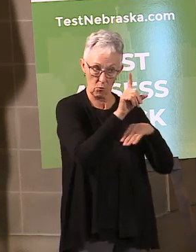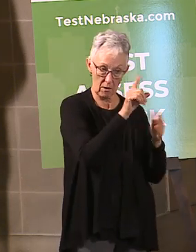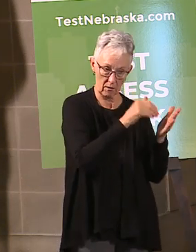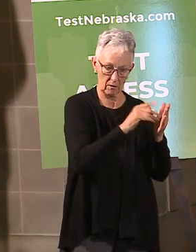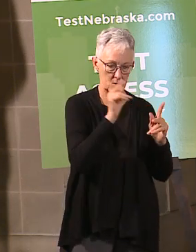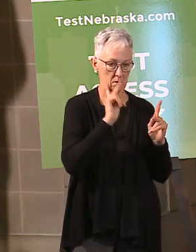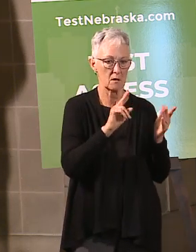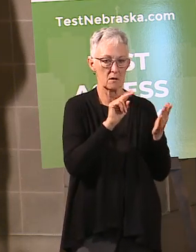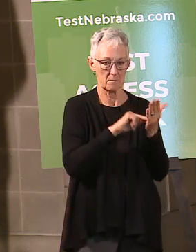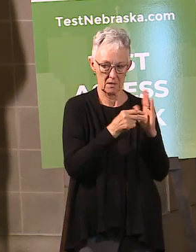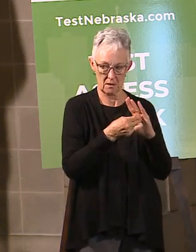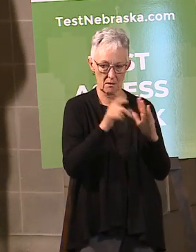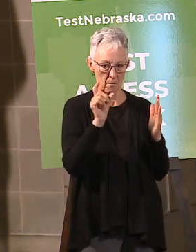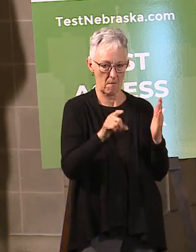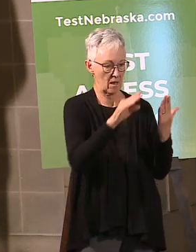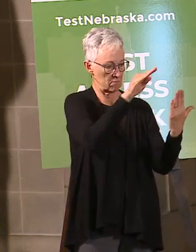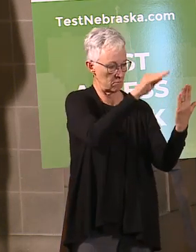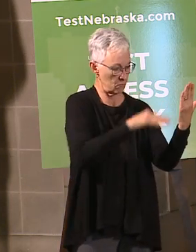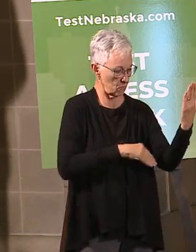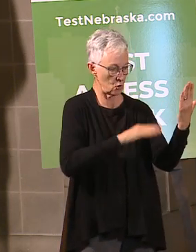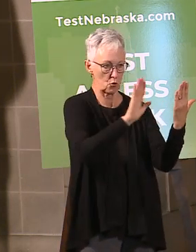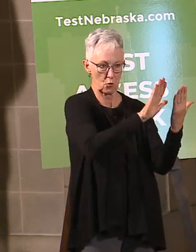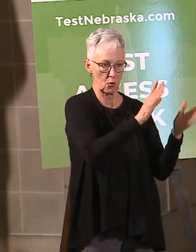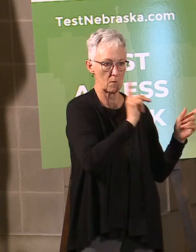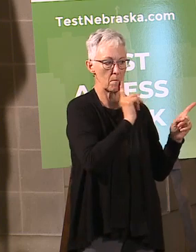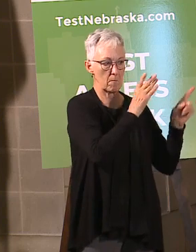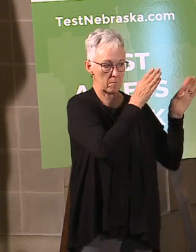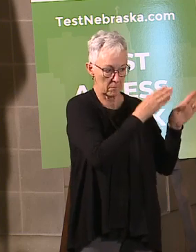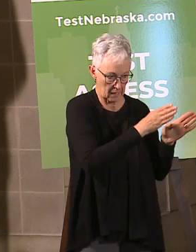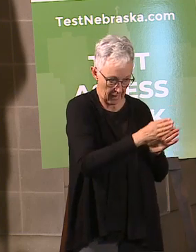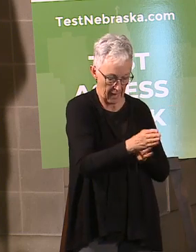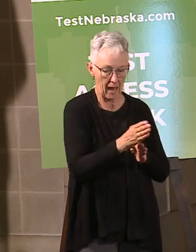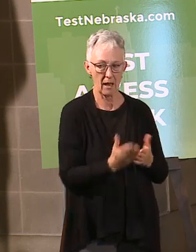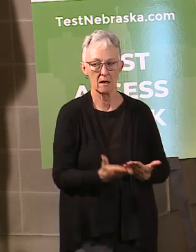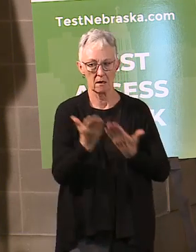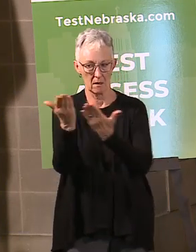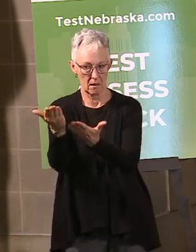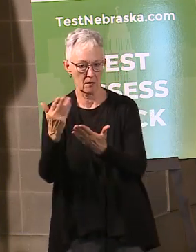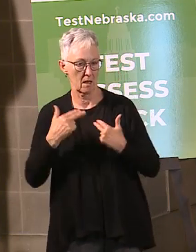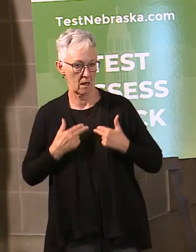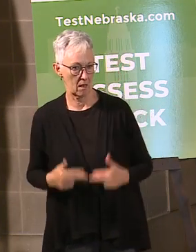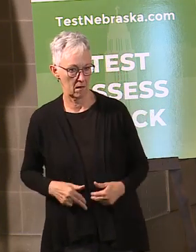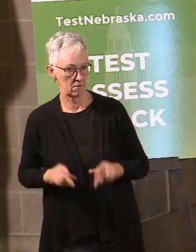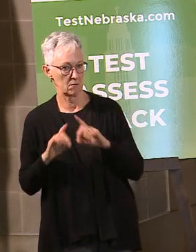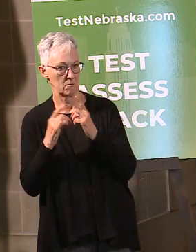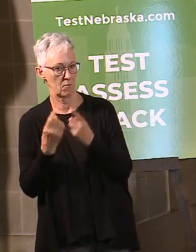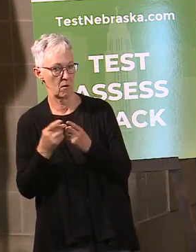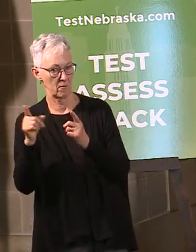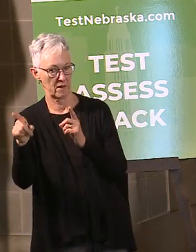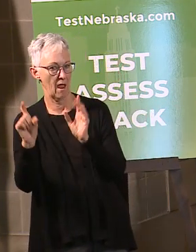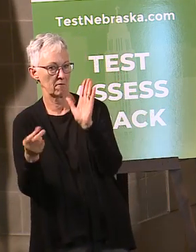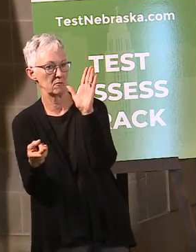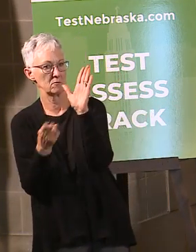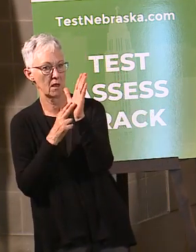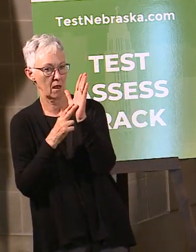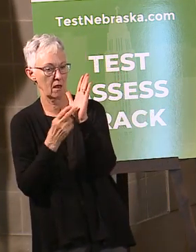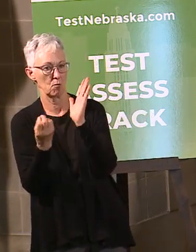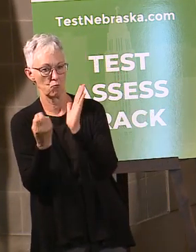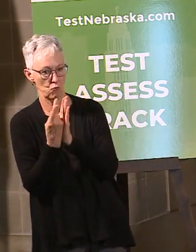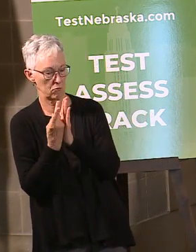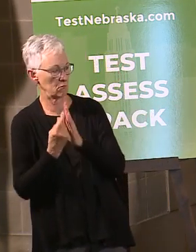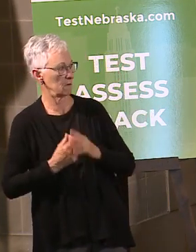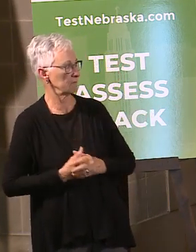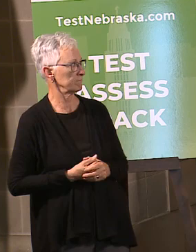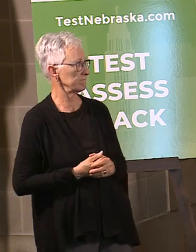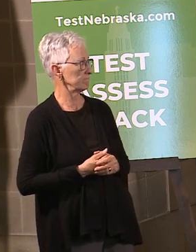to get that plan approved before you can actually have that concert. So, and the other thing too, just as long as we're talking about this, I